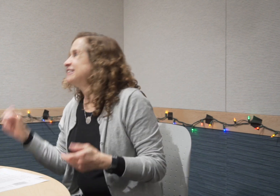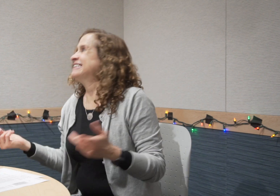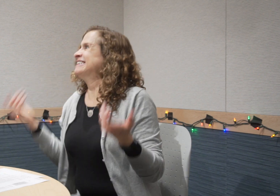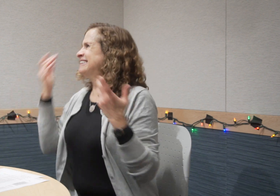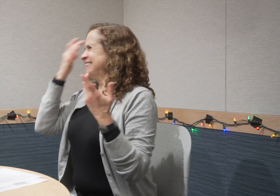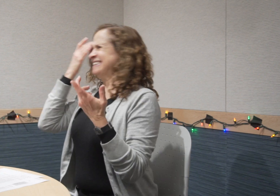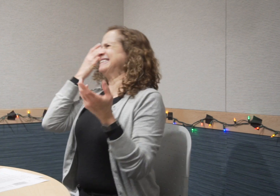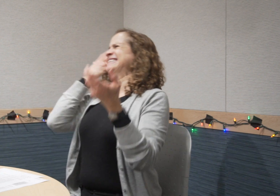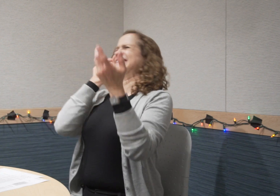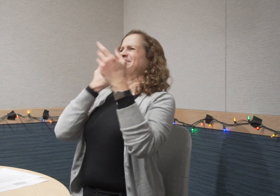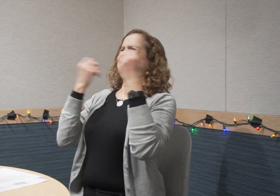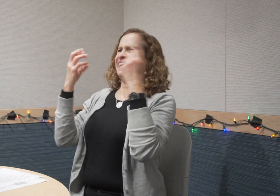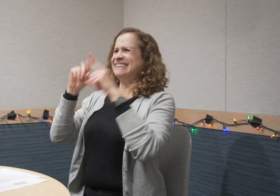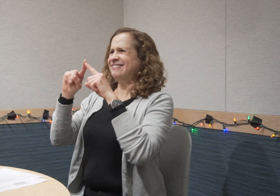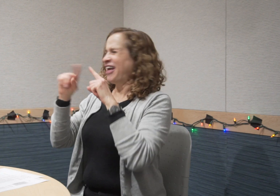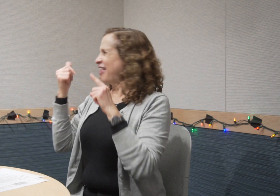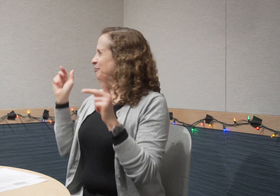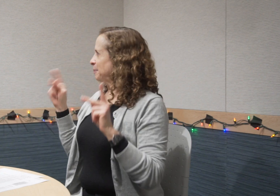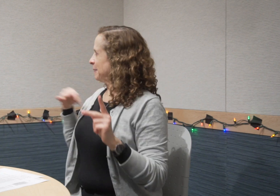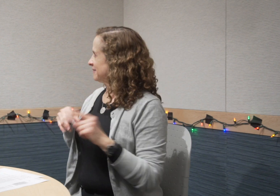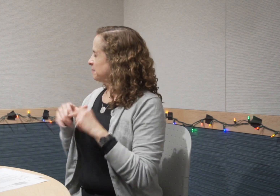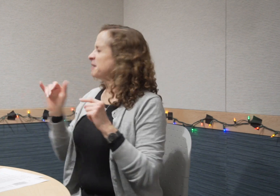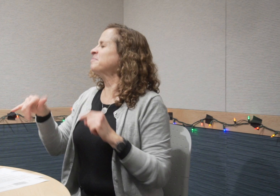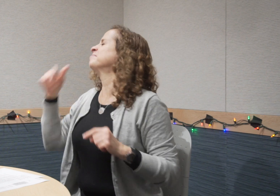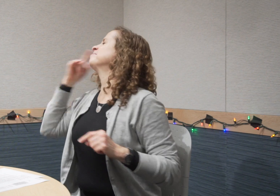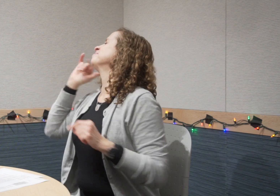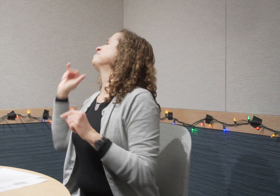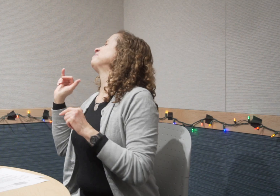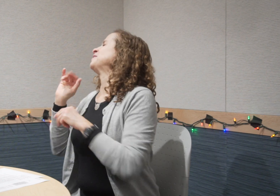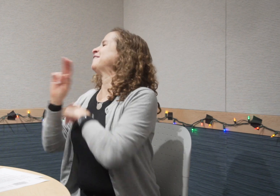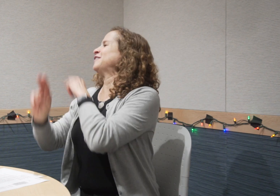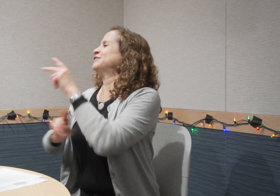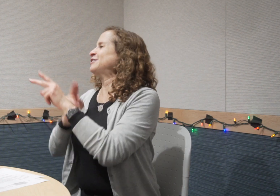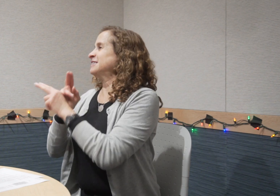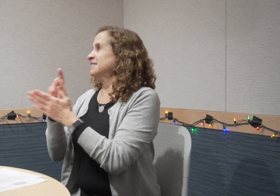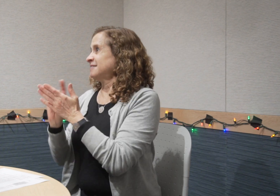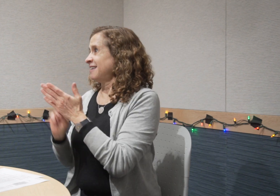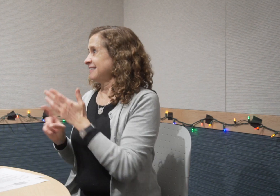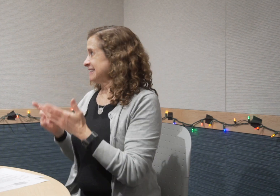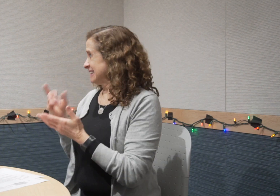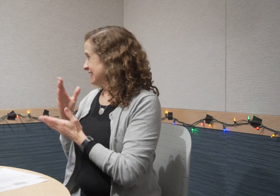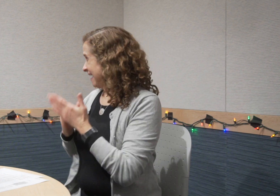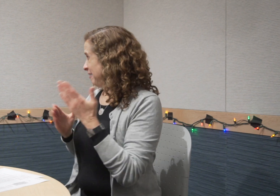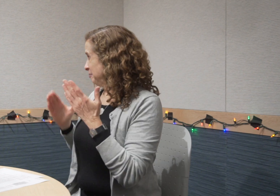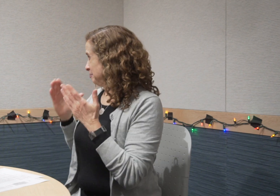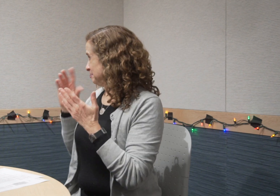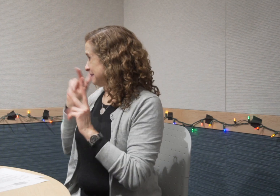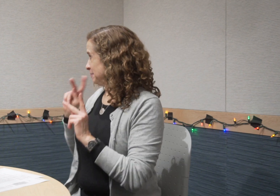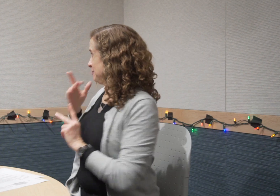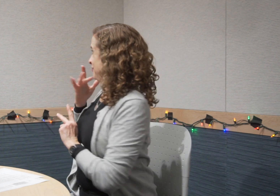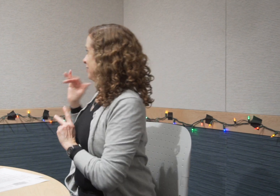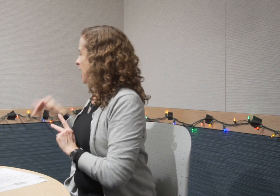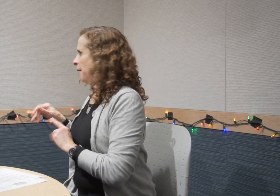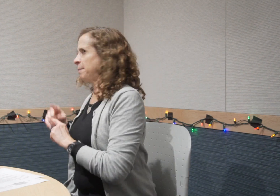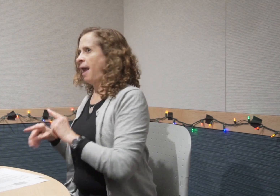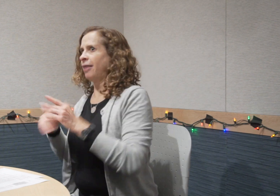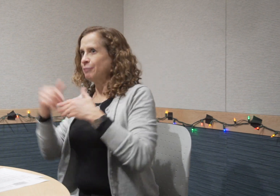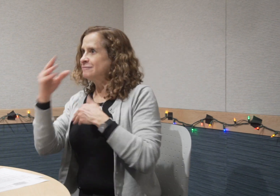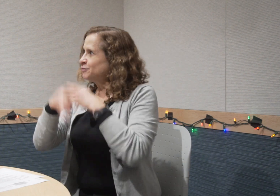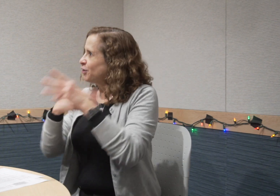are carrying them in strollers. Lots of people benefit from the curb cuts. And it's the same idea, universal design. Some people might prefer